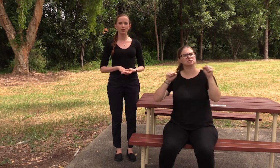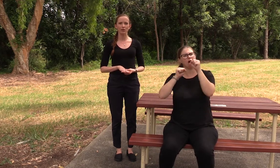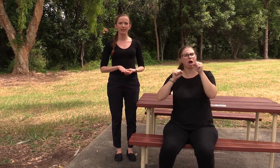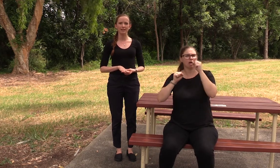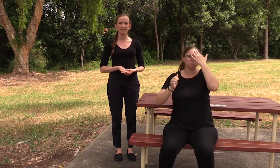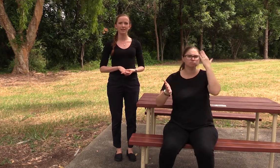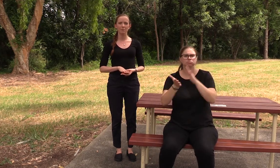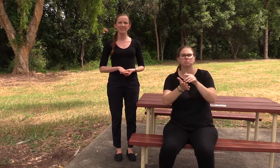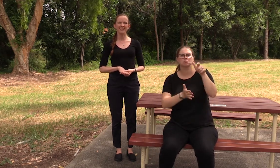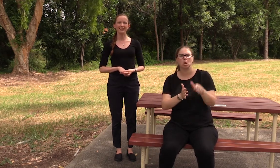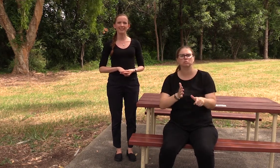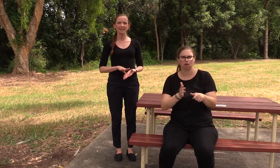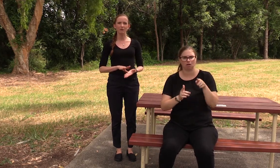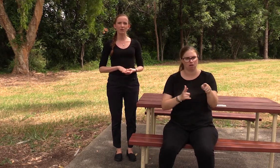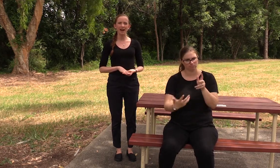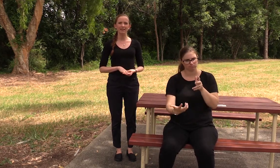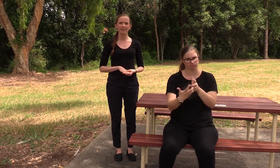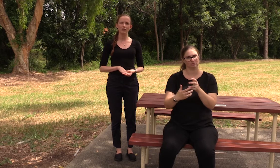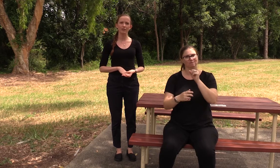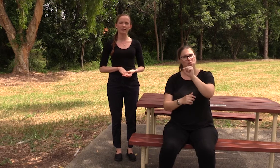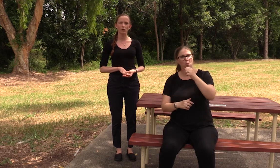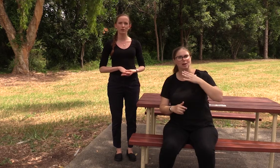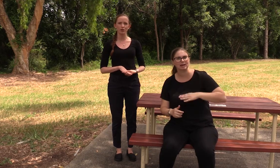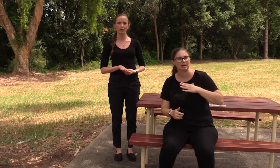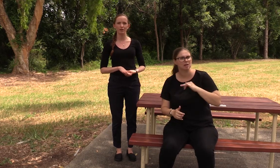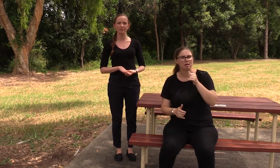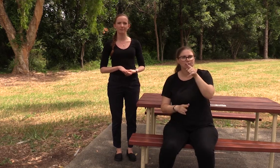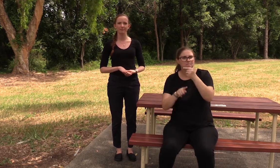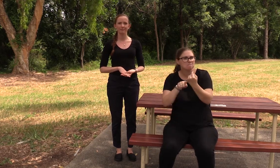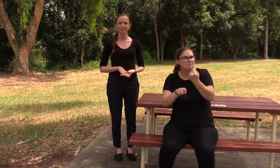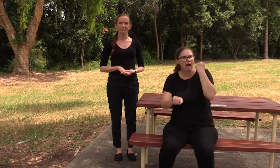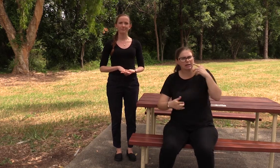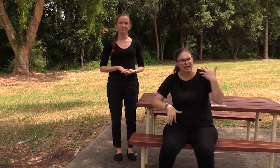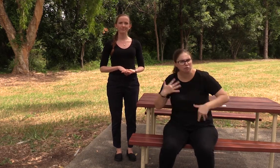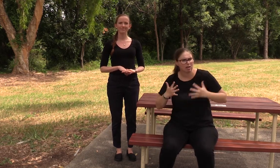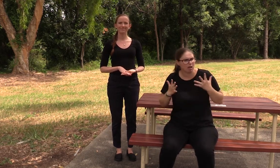to your needs, particularly if you had an injury or surgery.